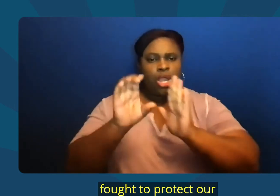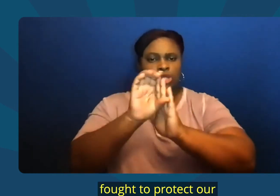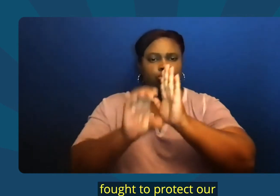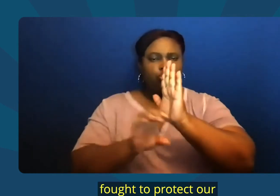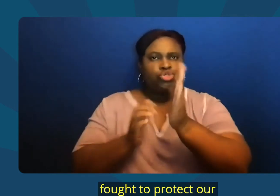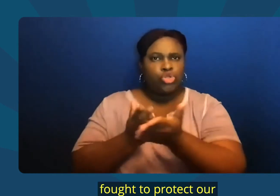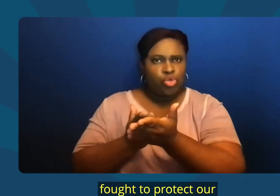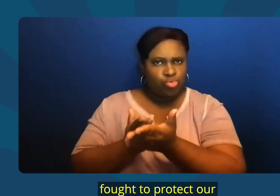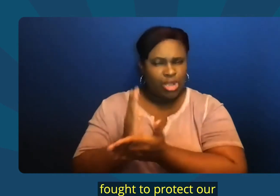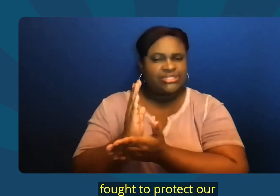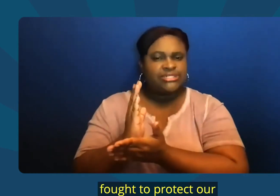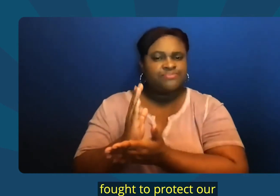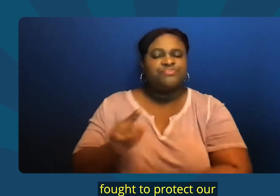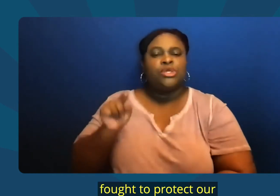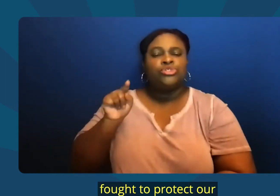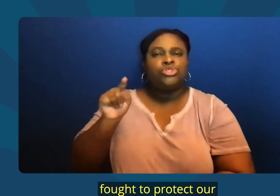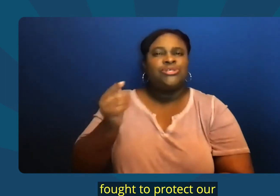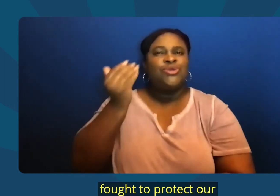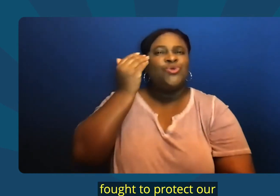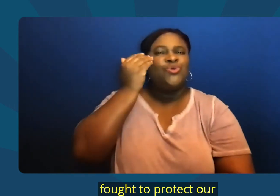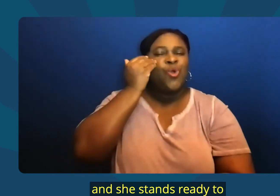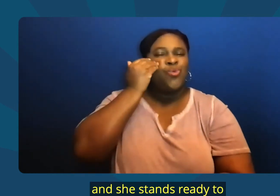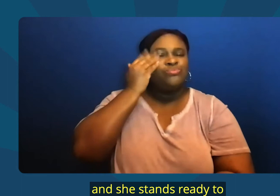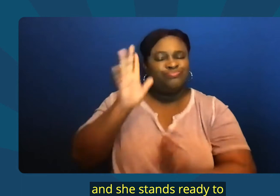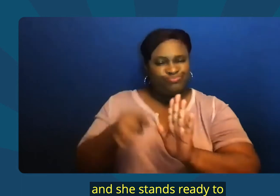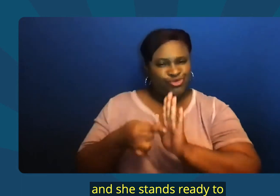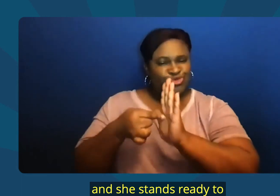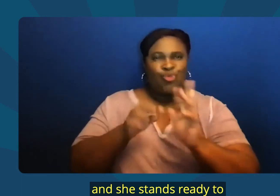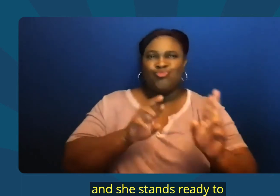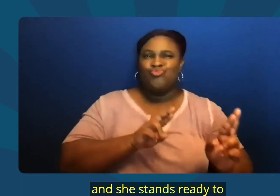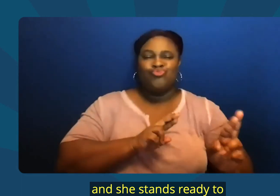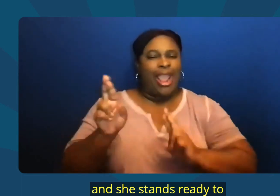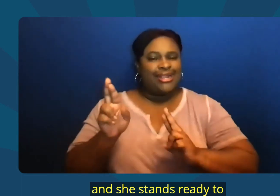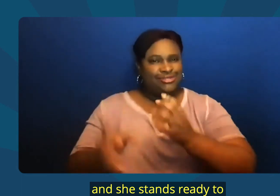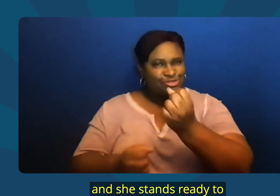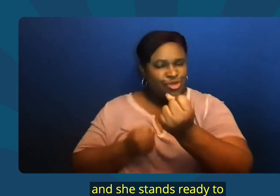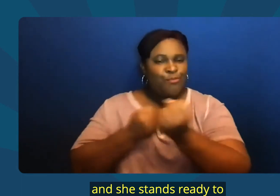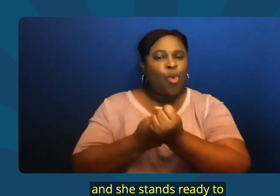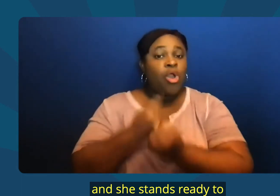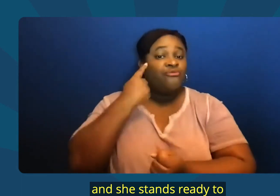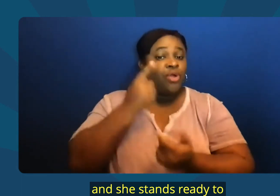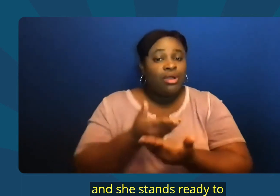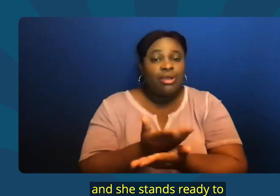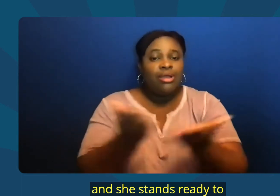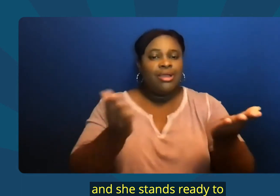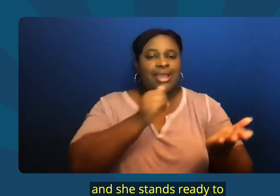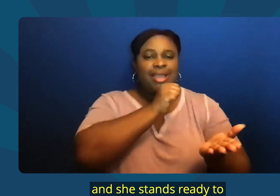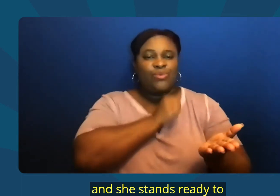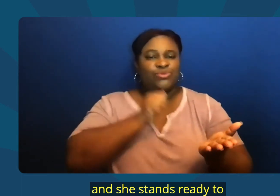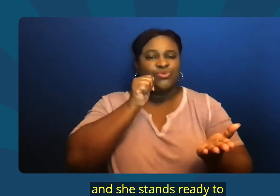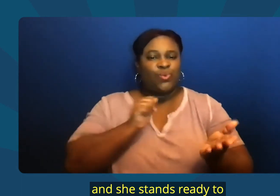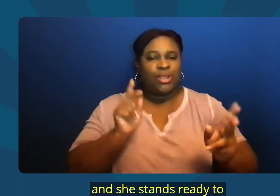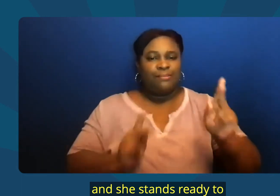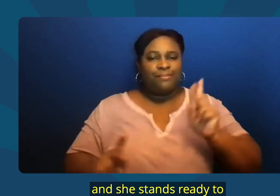to protect our constitutional rights, and she stands ready to fight for the people